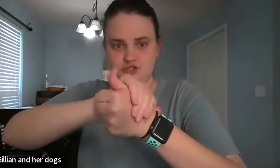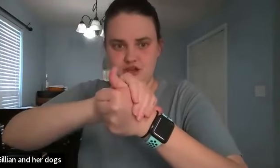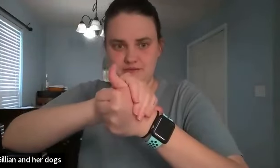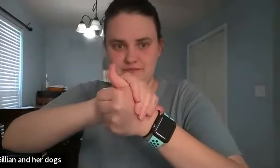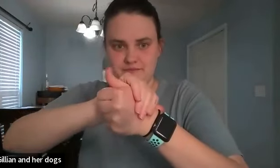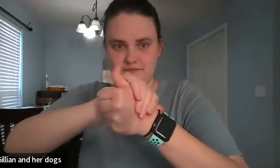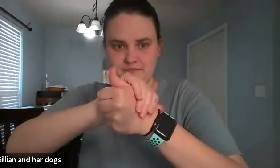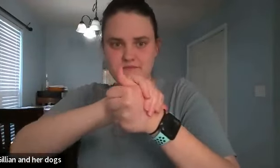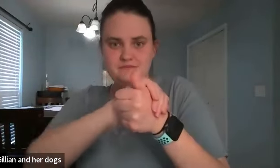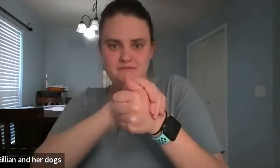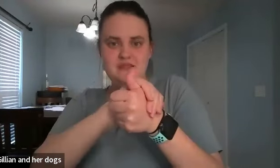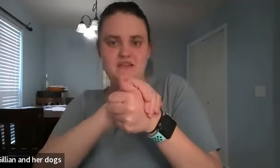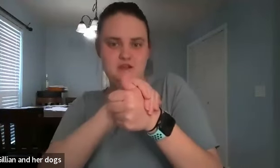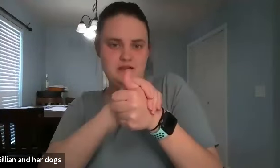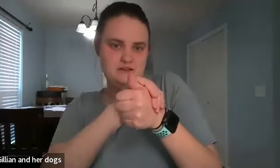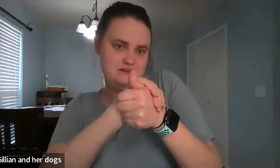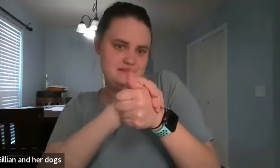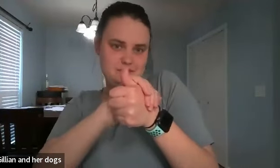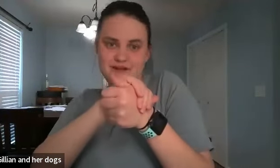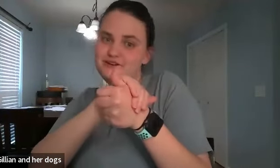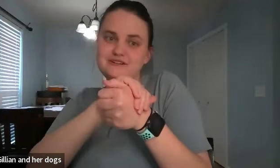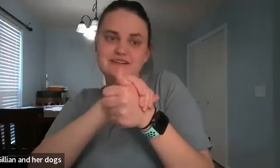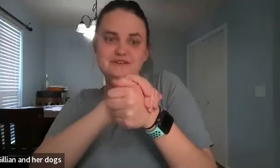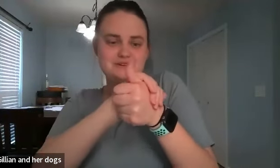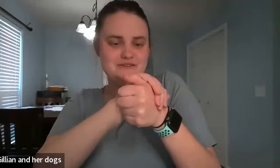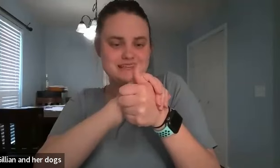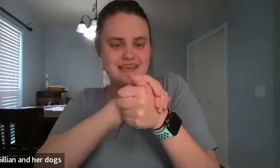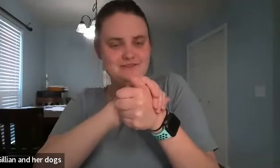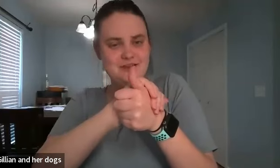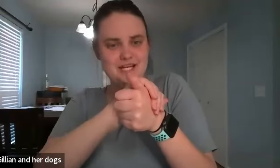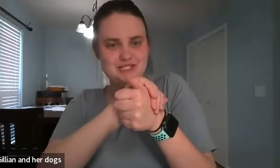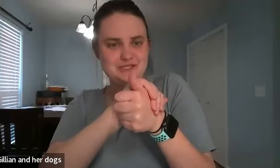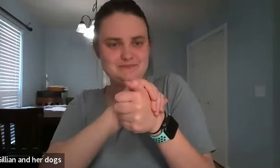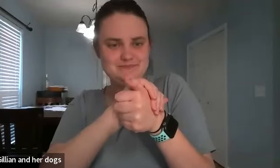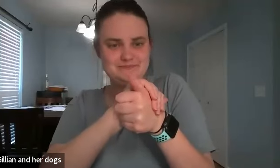shell. And then you wiggle your little turtle's head. Turtle.